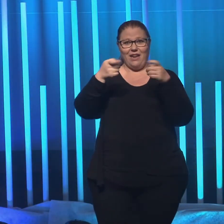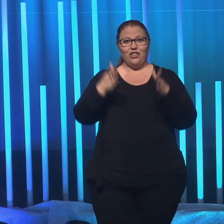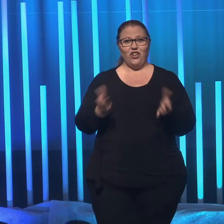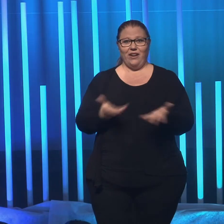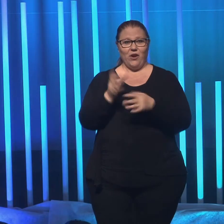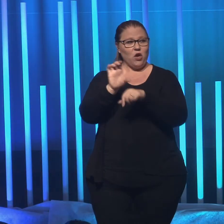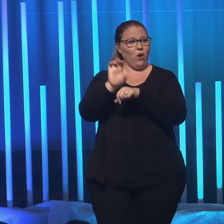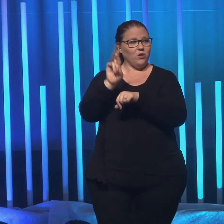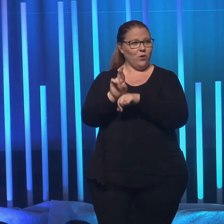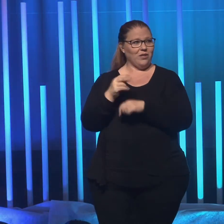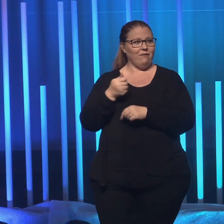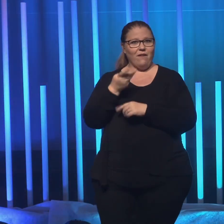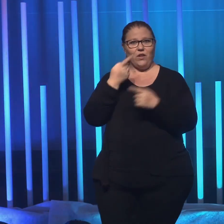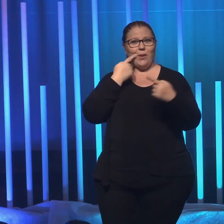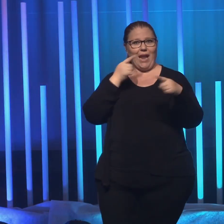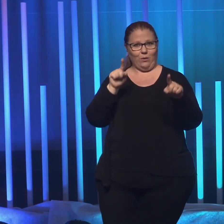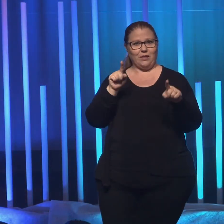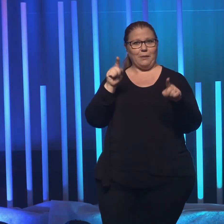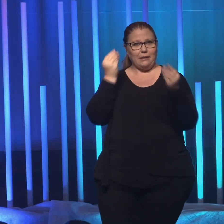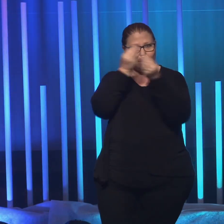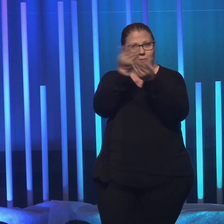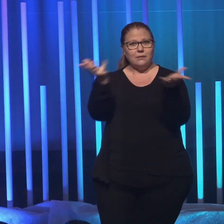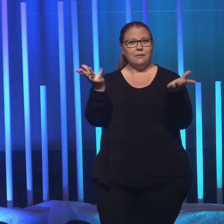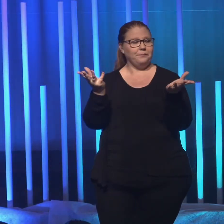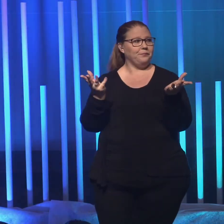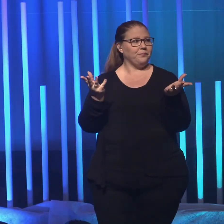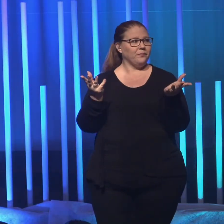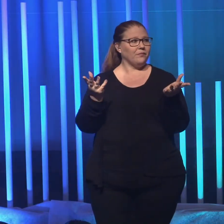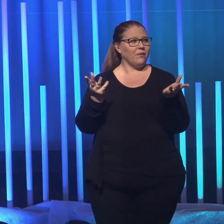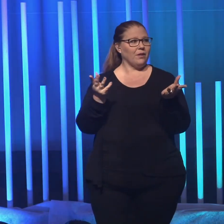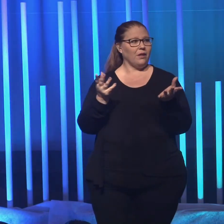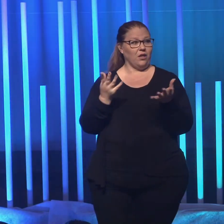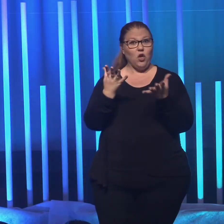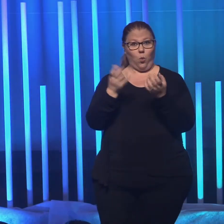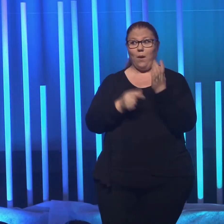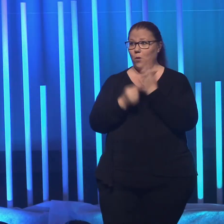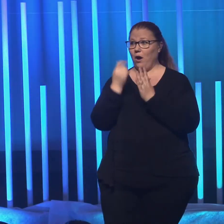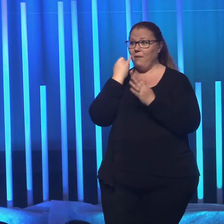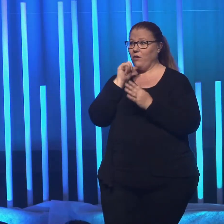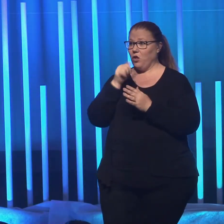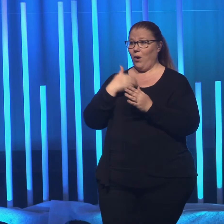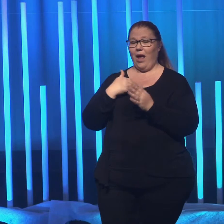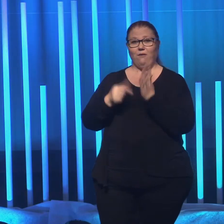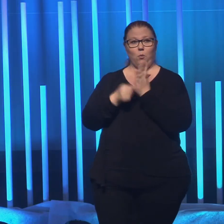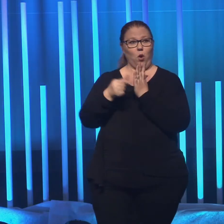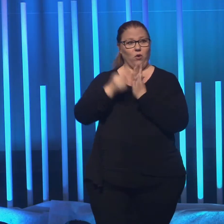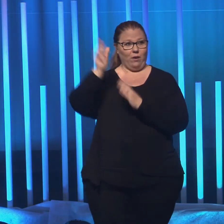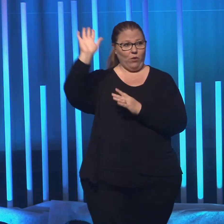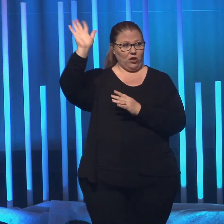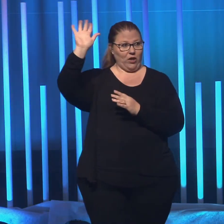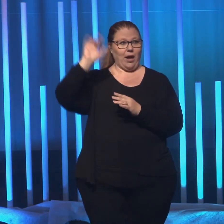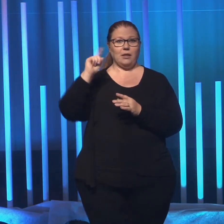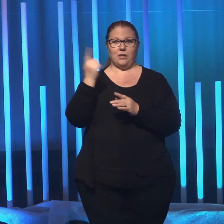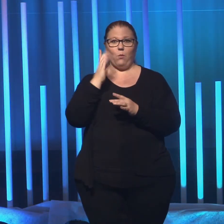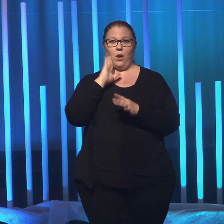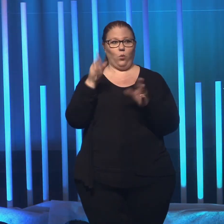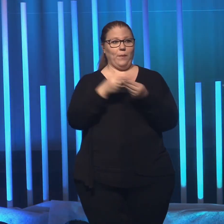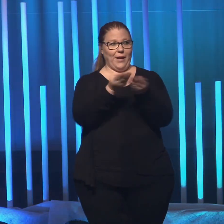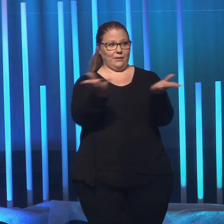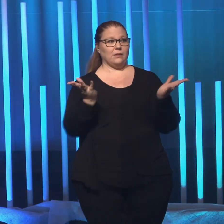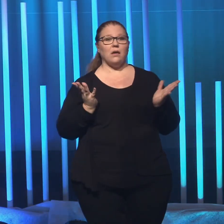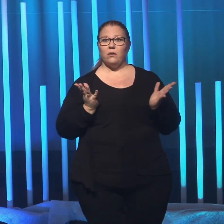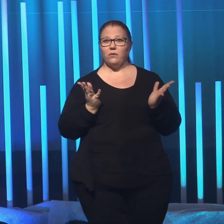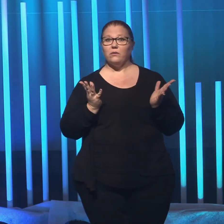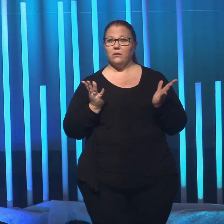at Crossroads. I have a few announcements to share with you. You'll definitely want a program. If you don't have one, raise your hand right now and a host will be around and